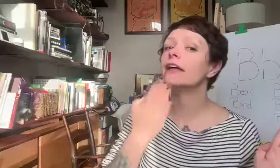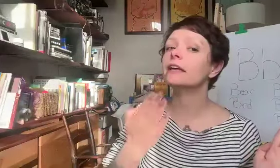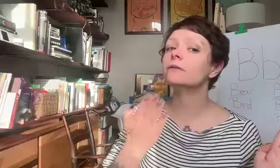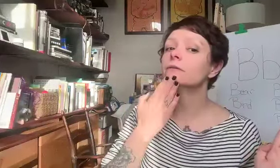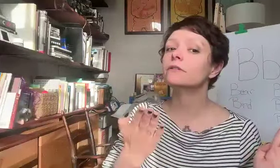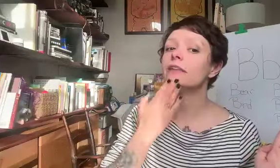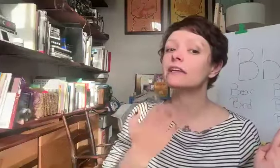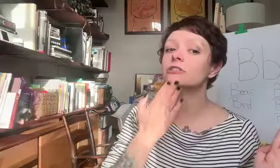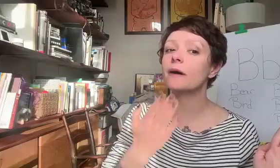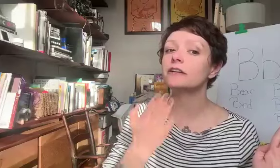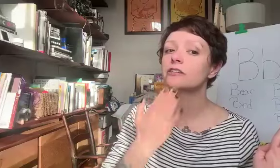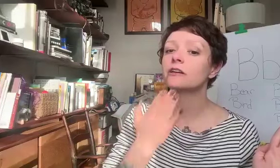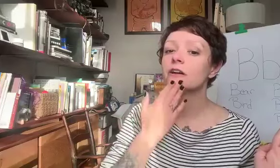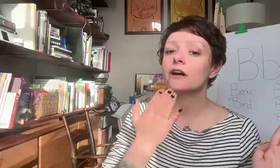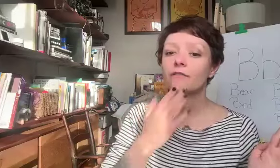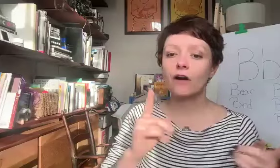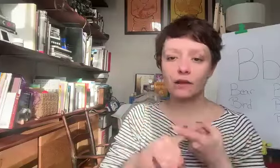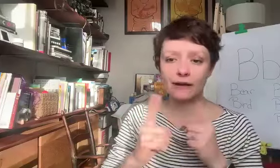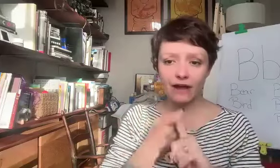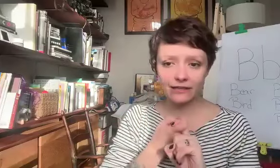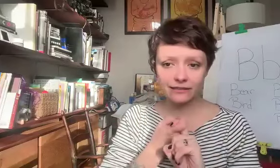thank you, thank you so much for all of my friends.